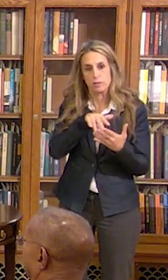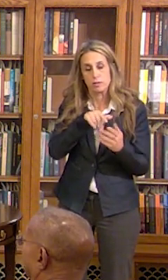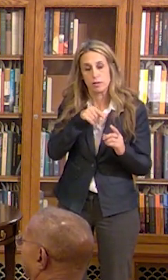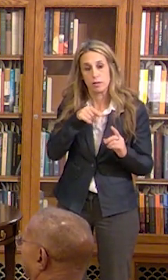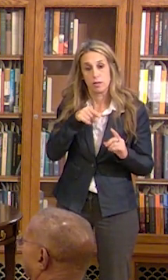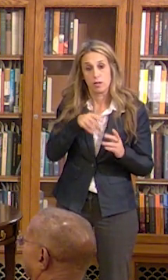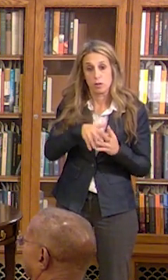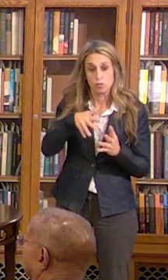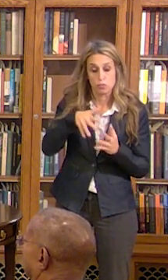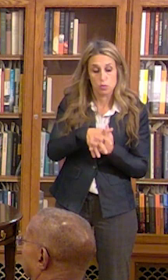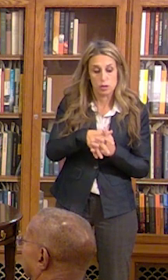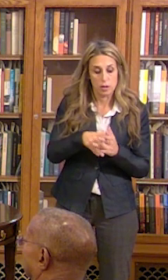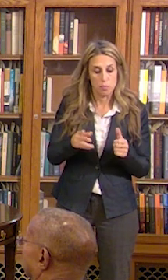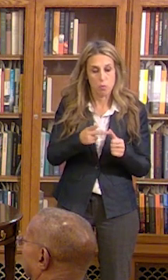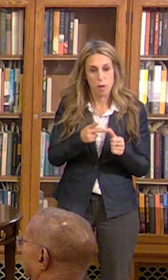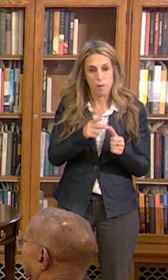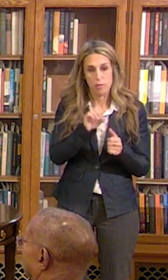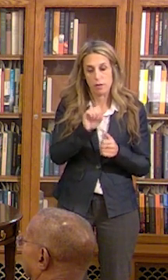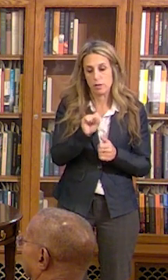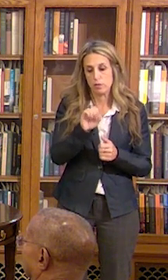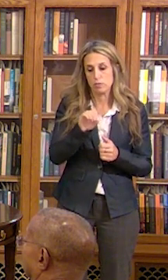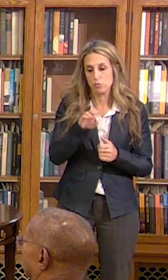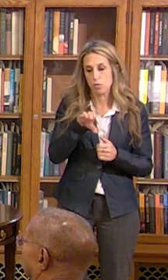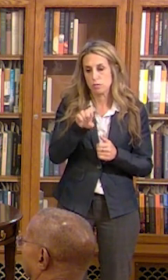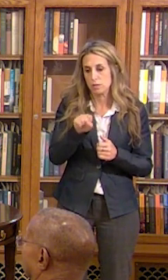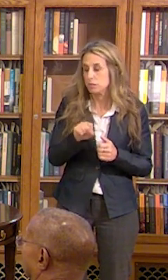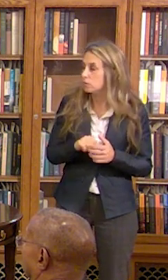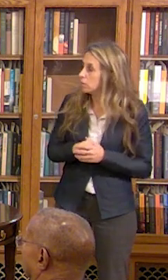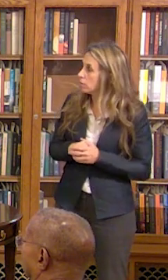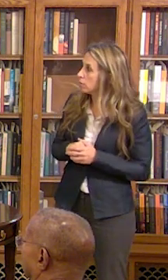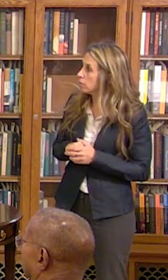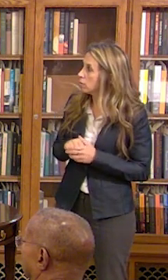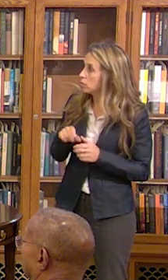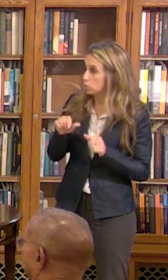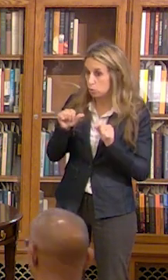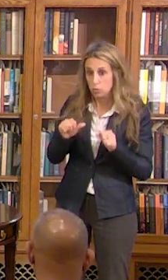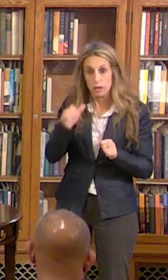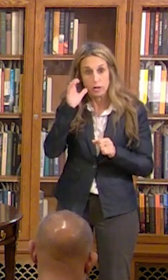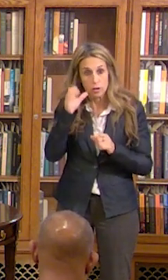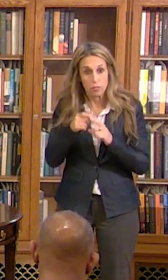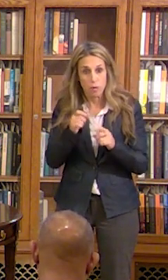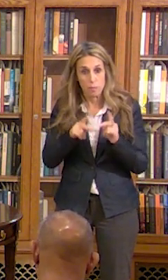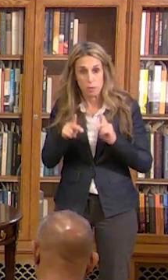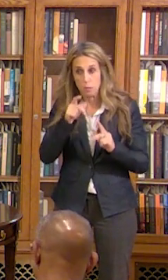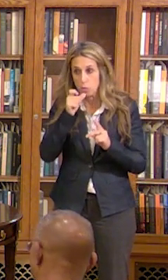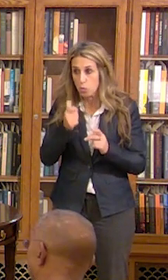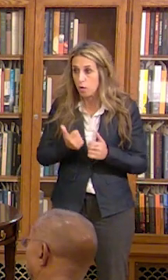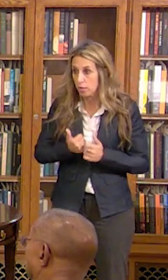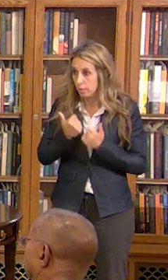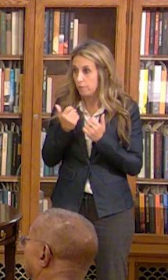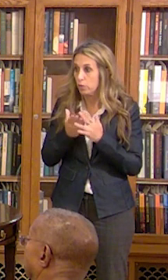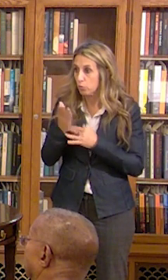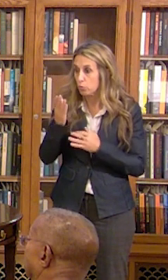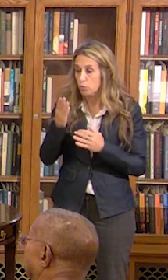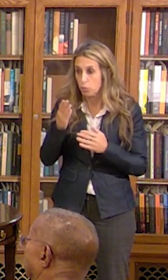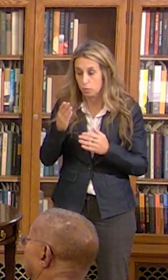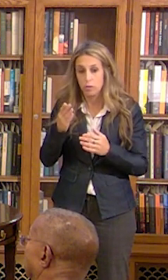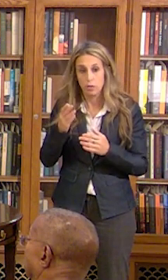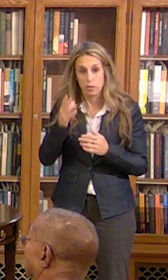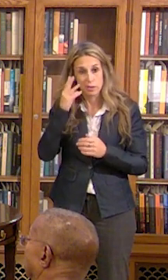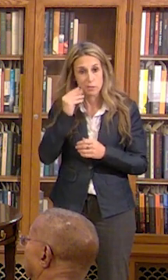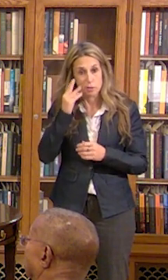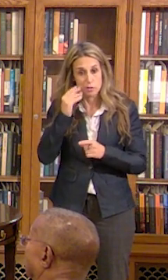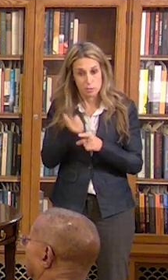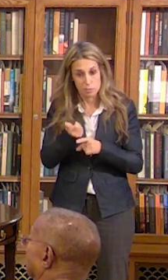rooted in primary sources so you get to hear from the people who were living through the event and